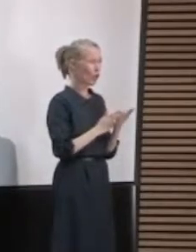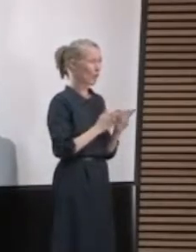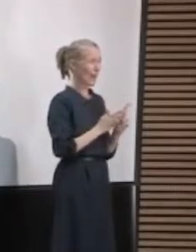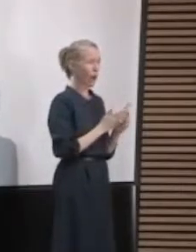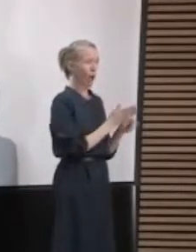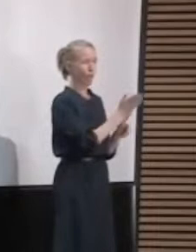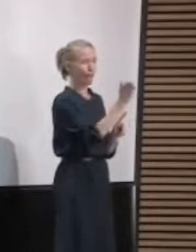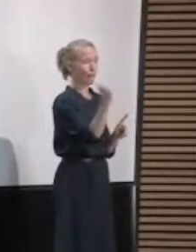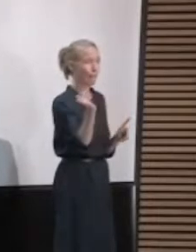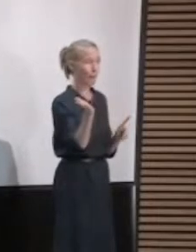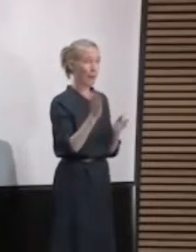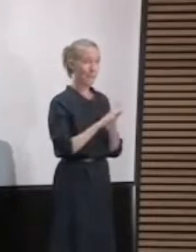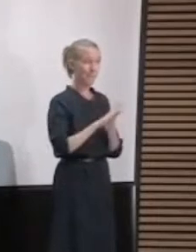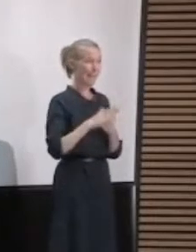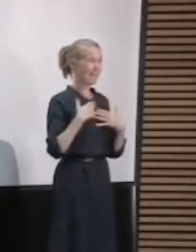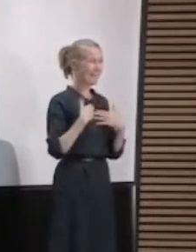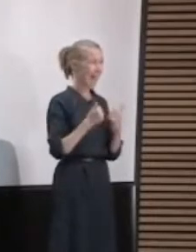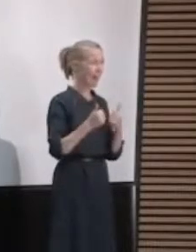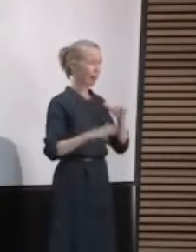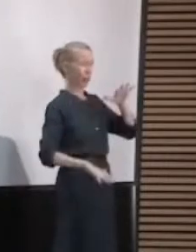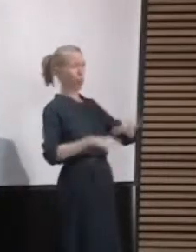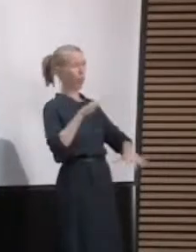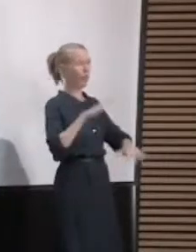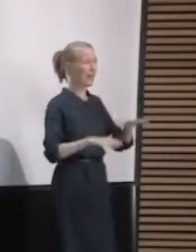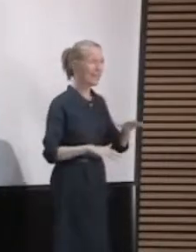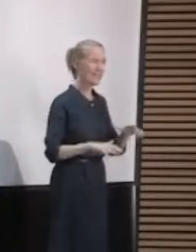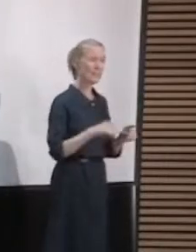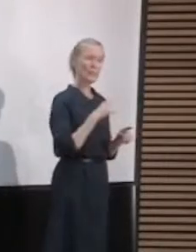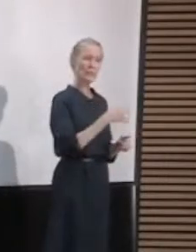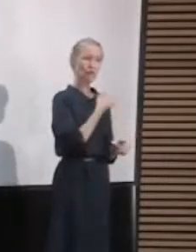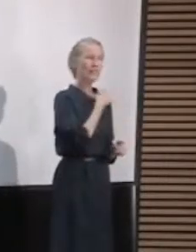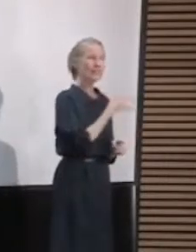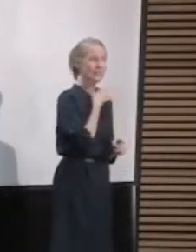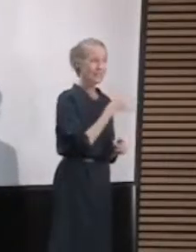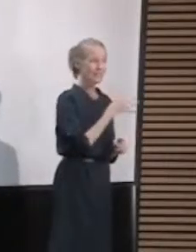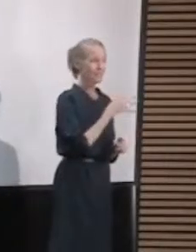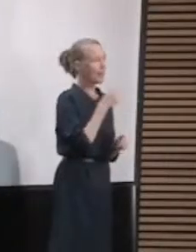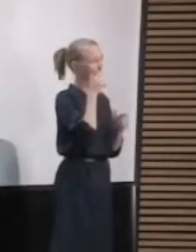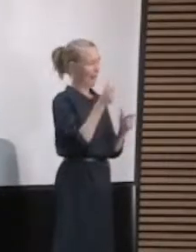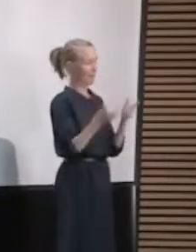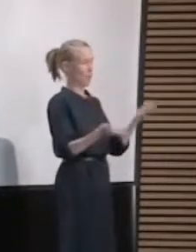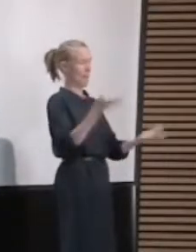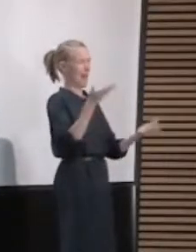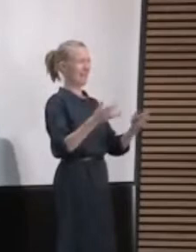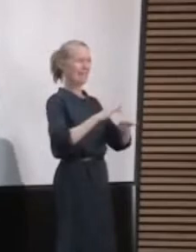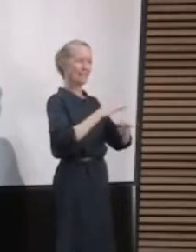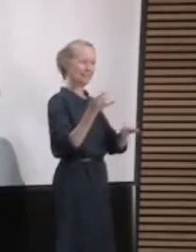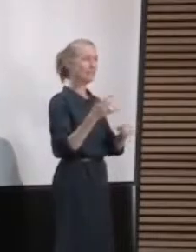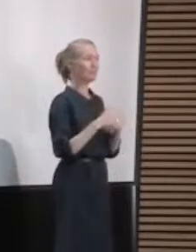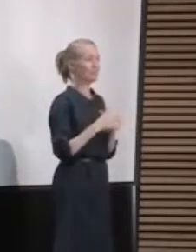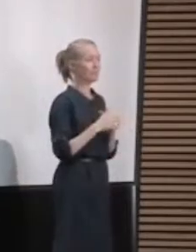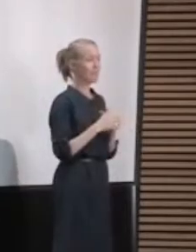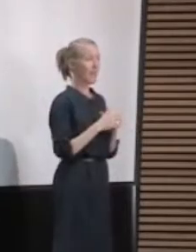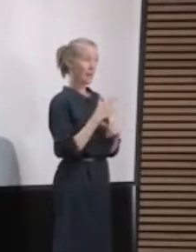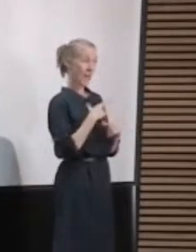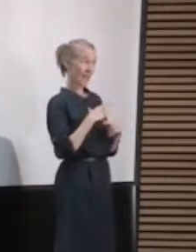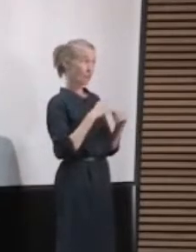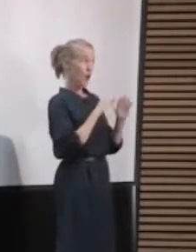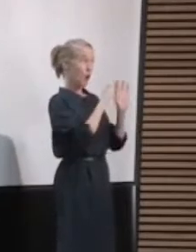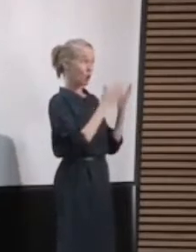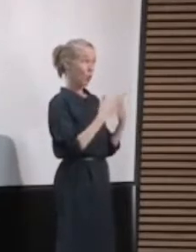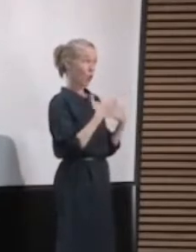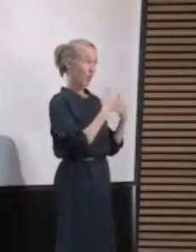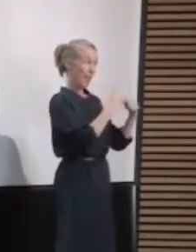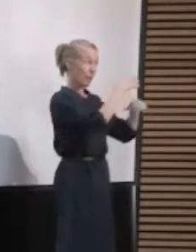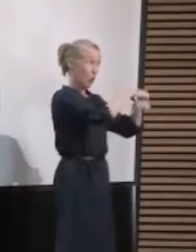health risk for people. And so that's why I'd like to see some of those global institutions like the WHO have a think about the role that's played in threatening